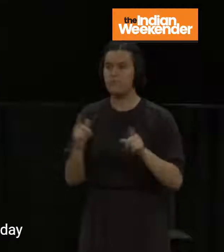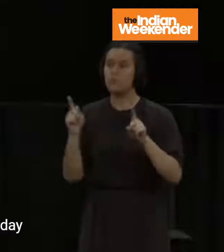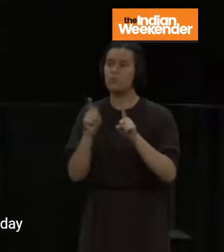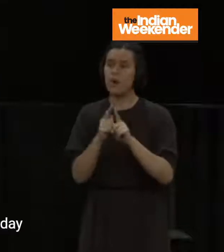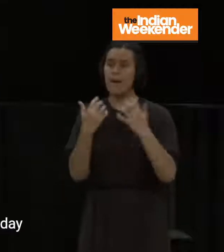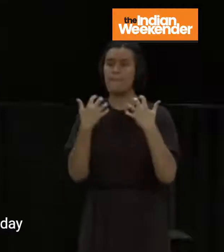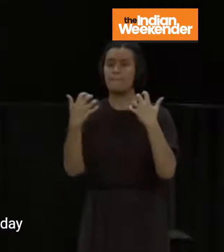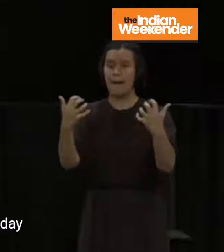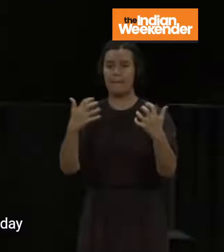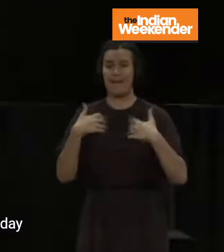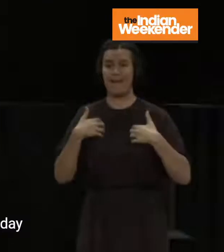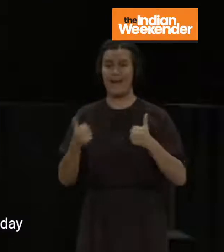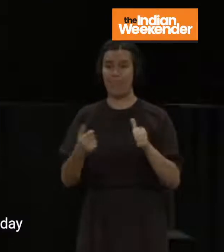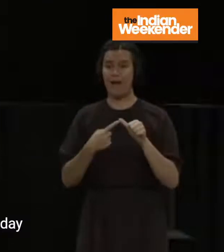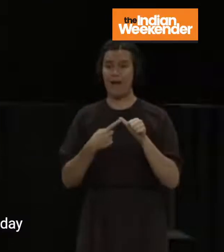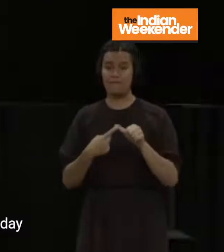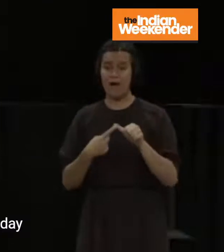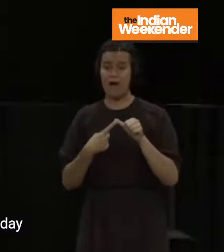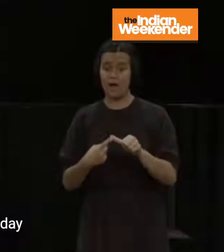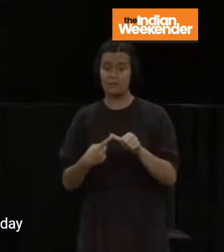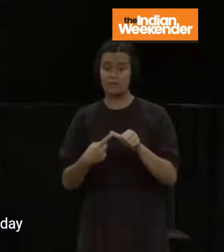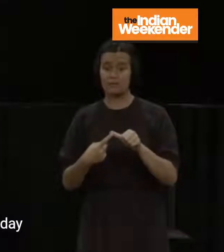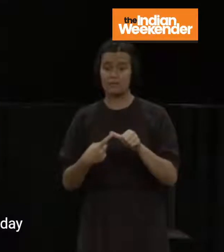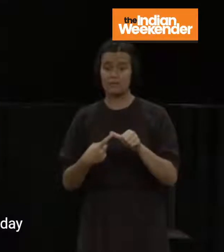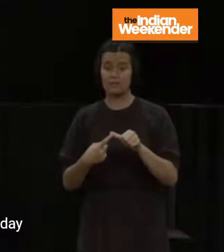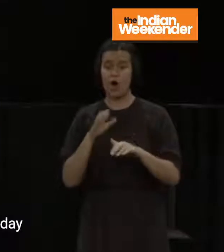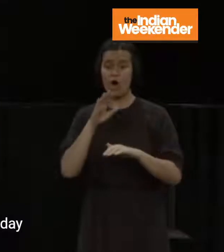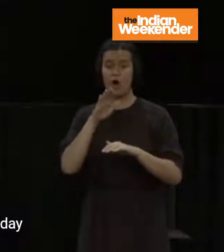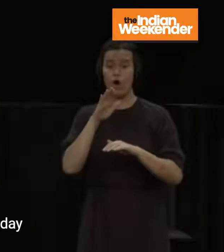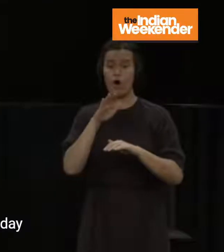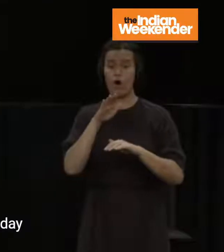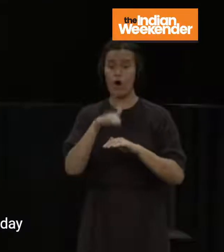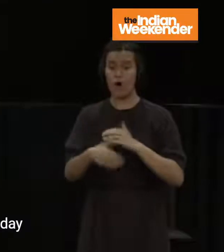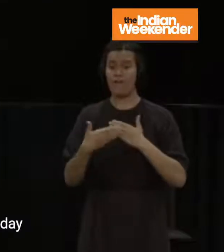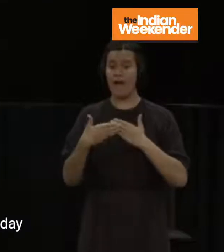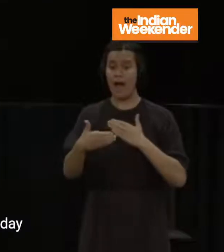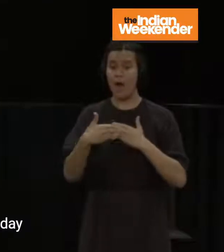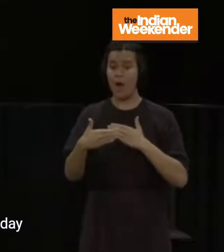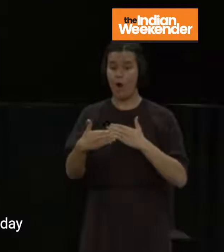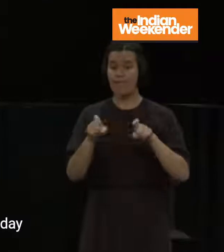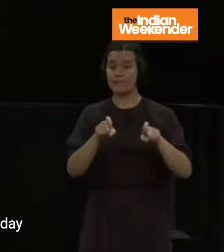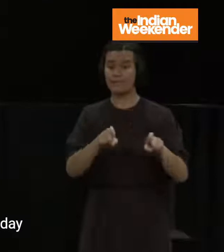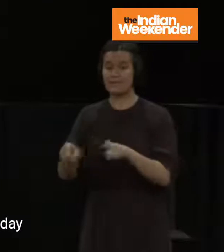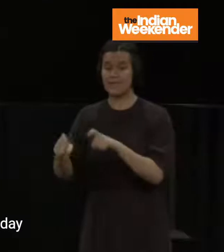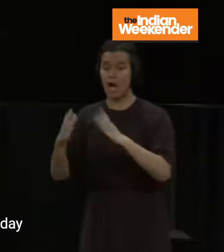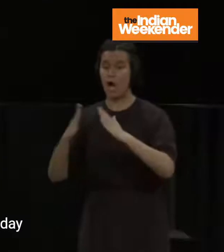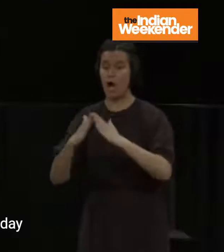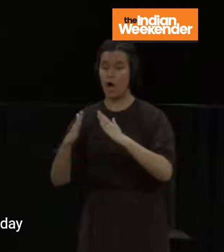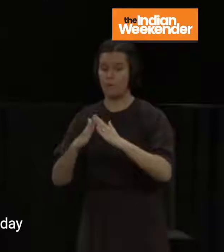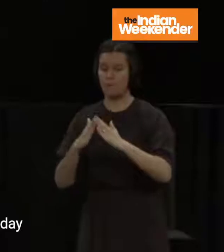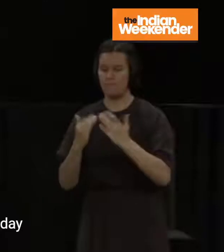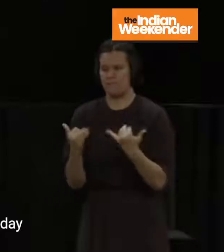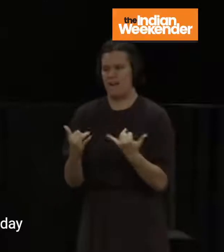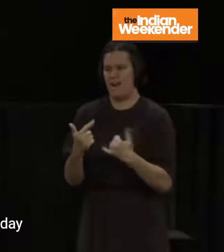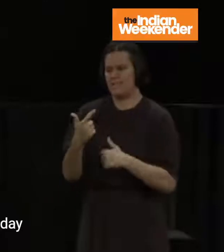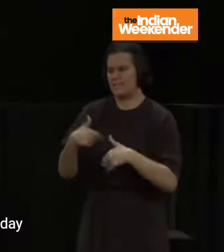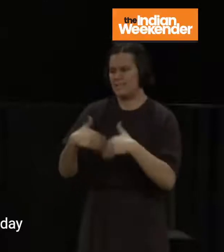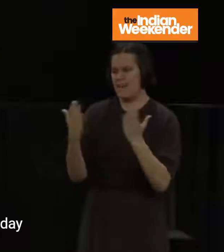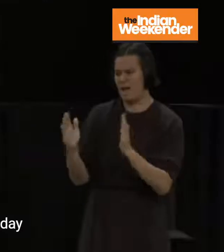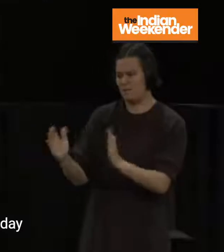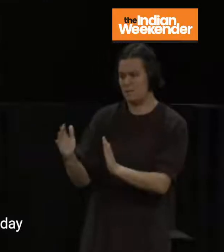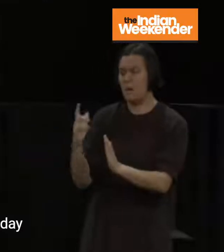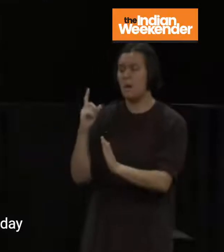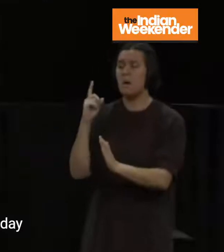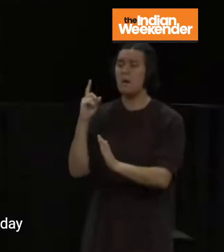public health advice is that that's what's required. Now, of course, we will eventually reach a point, at some point, where people will be able to move much more freely across the border, and